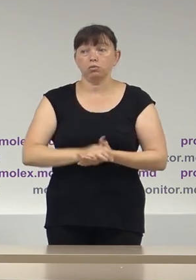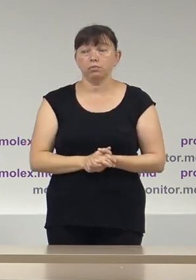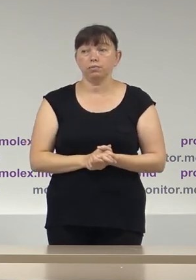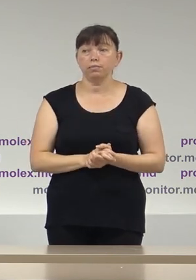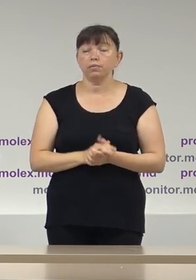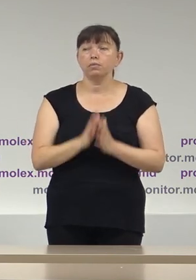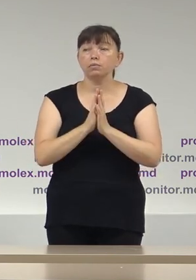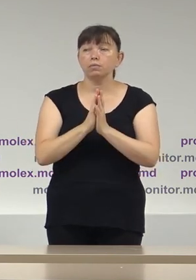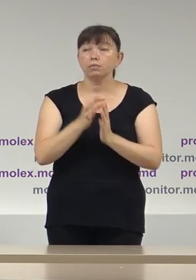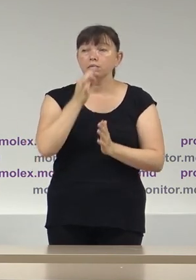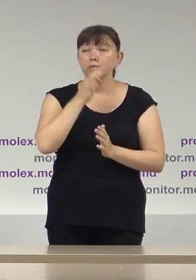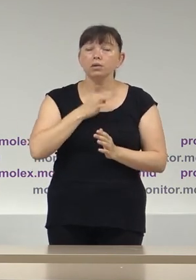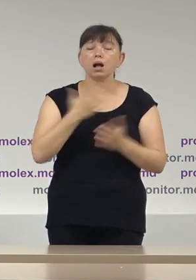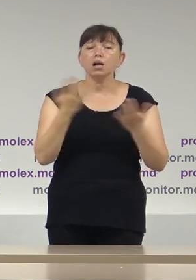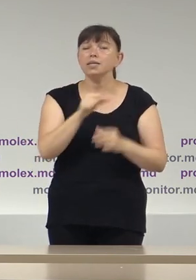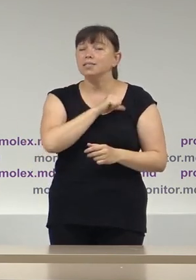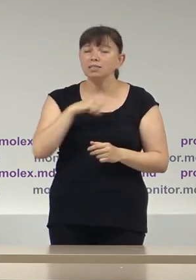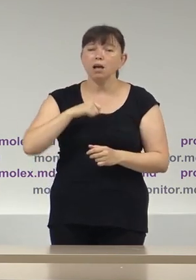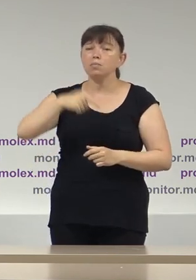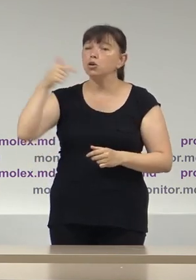you have questions, please ask them.